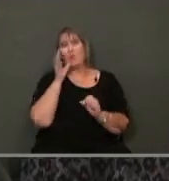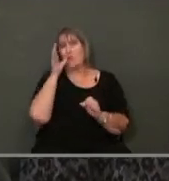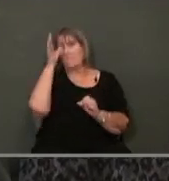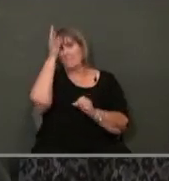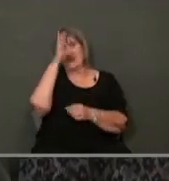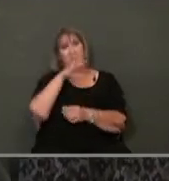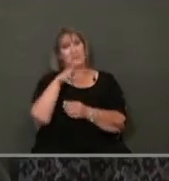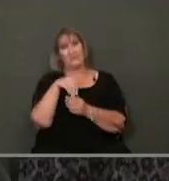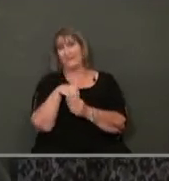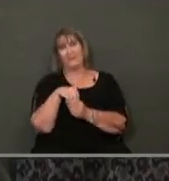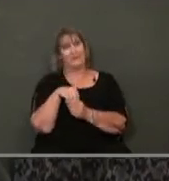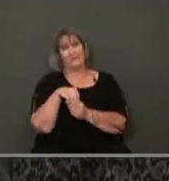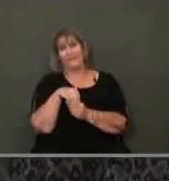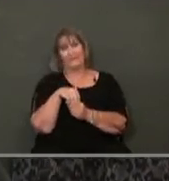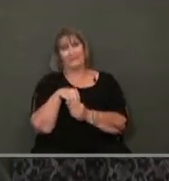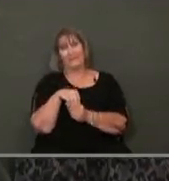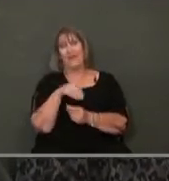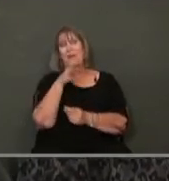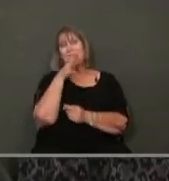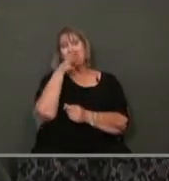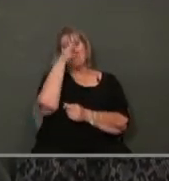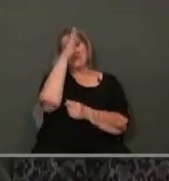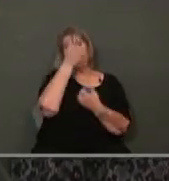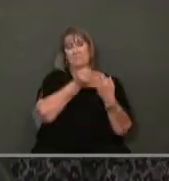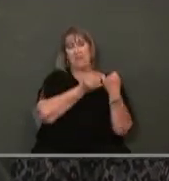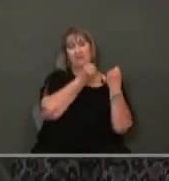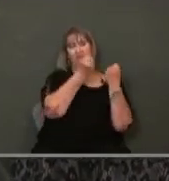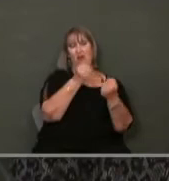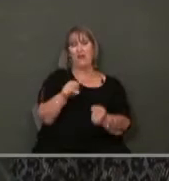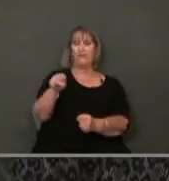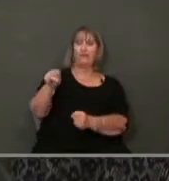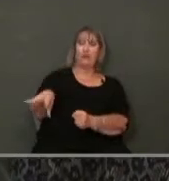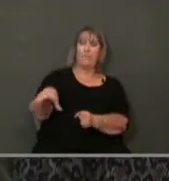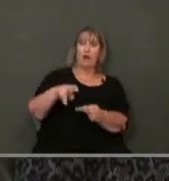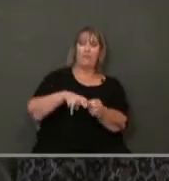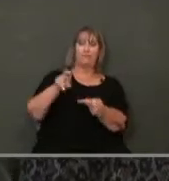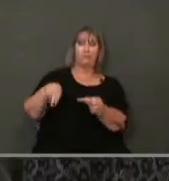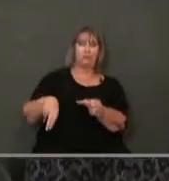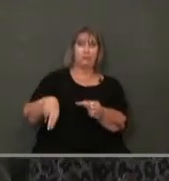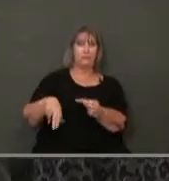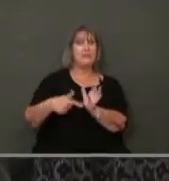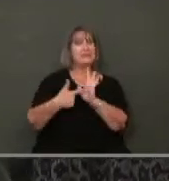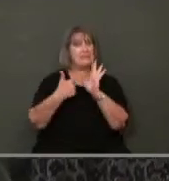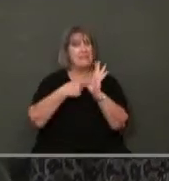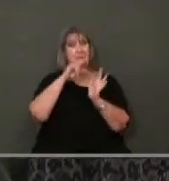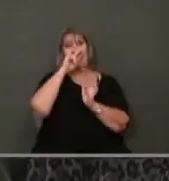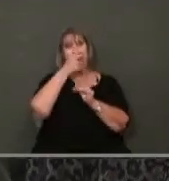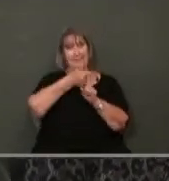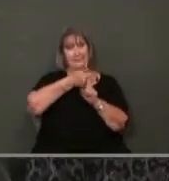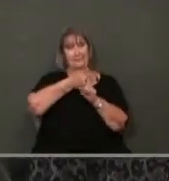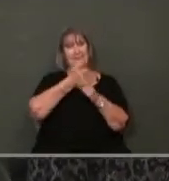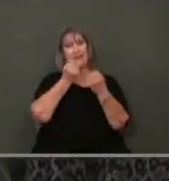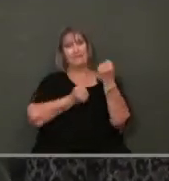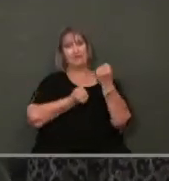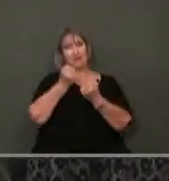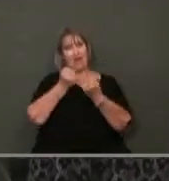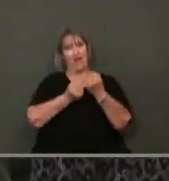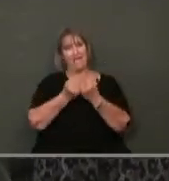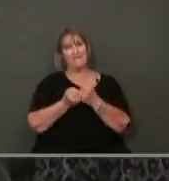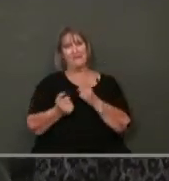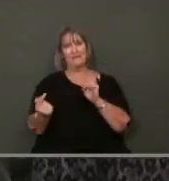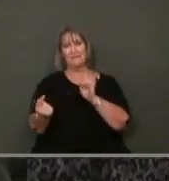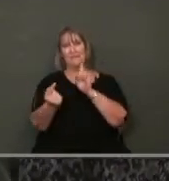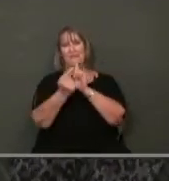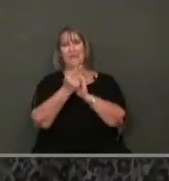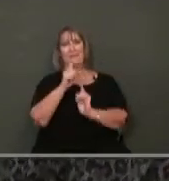see the parents anymore. They drop the kids off. If they come at all, the kids drive themselves. They meet the officers maybe